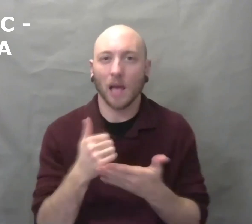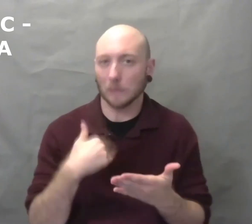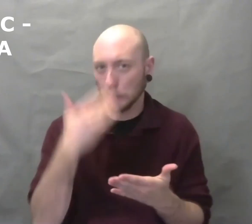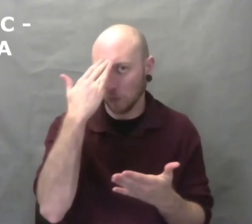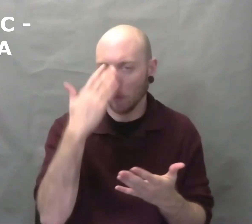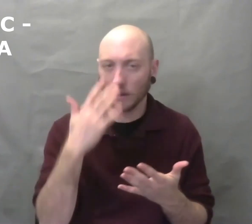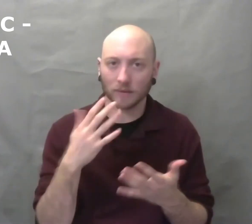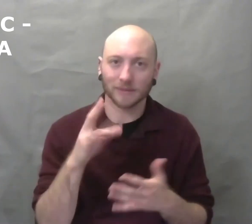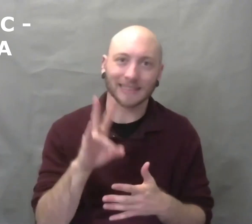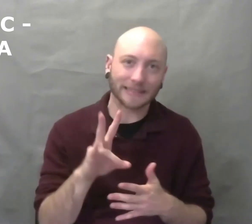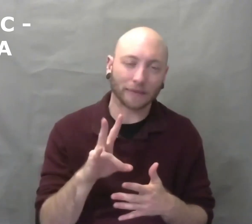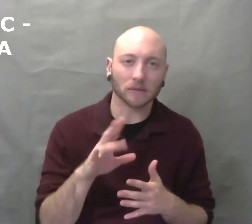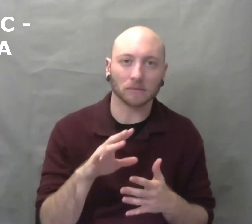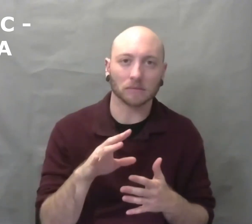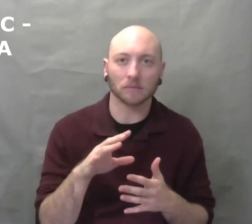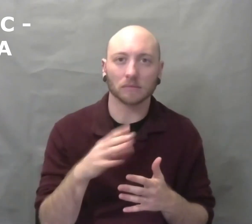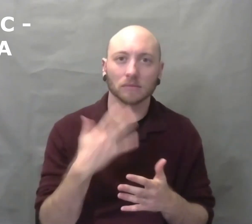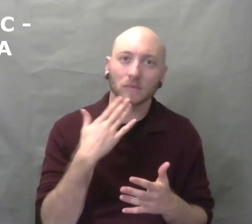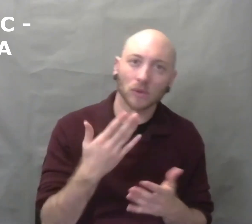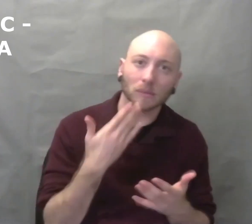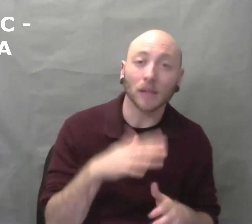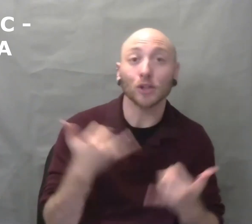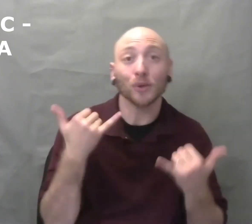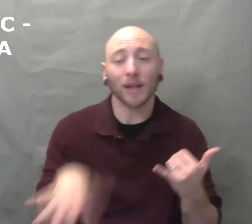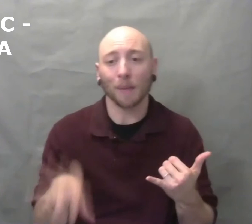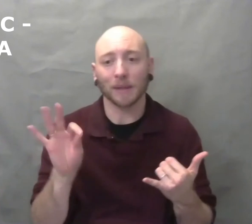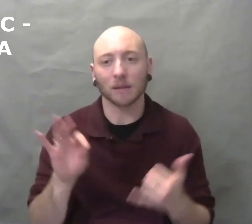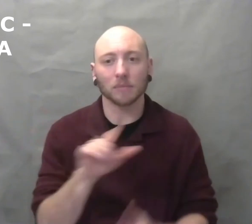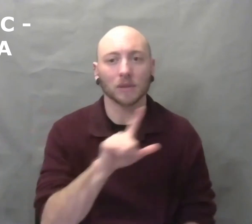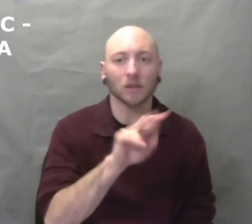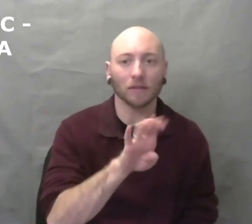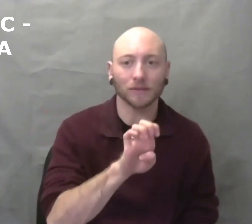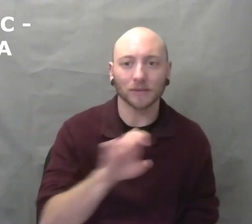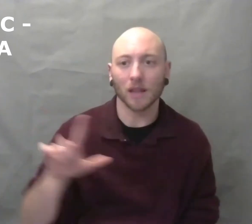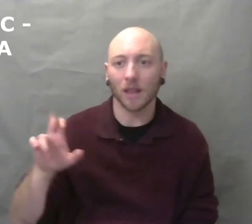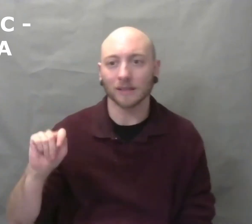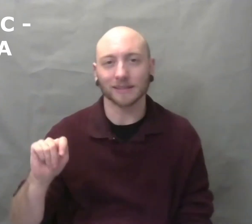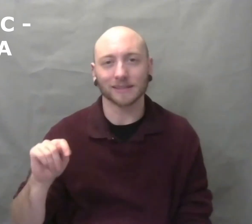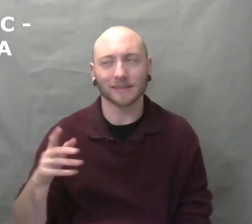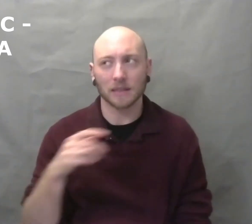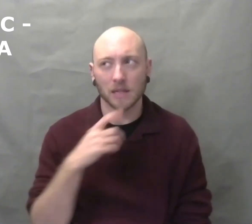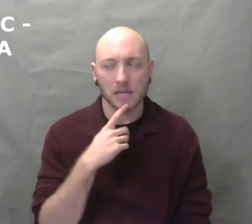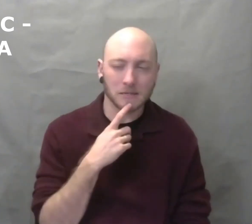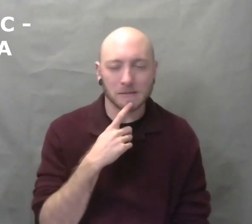was a love and lust, and I always pick up that chip, maybe because I'm single and I'm lusting over finding love. It's